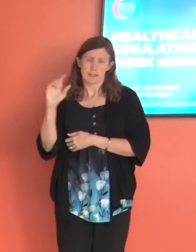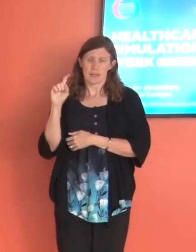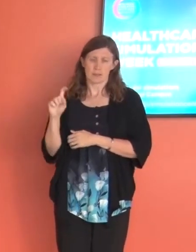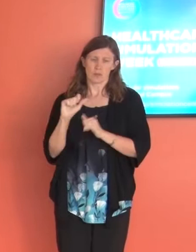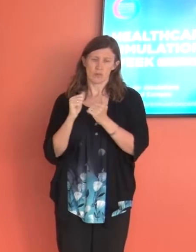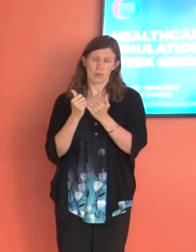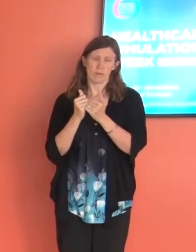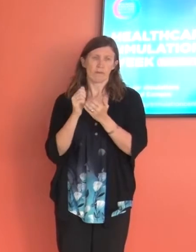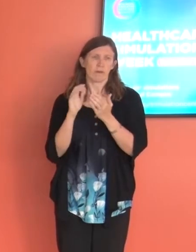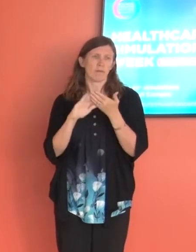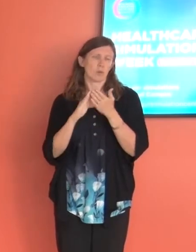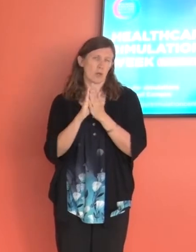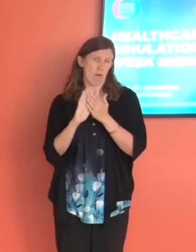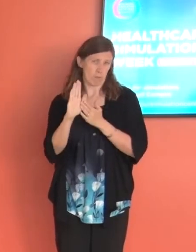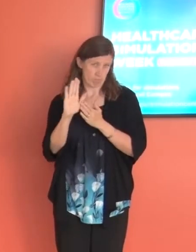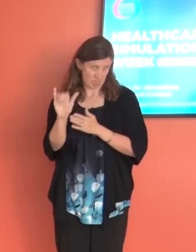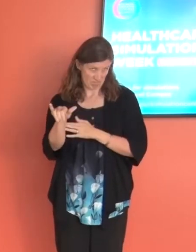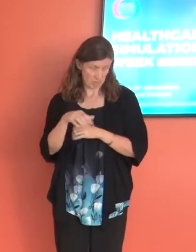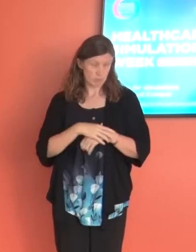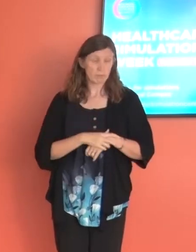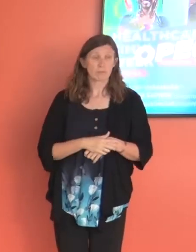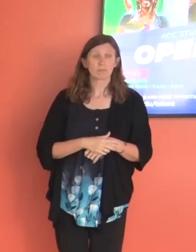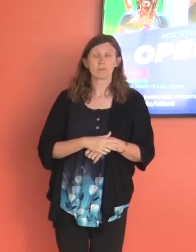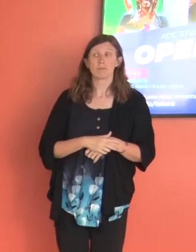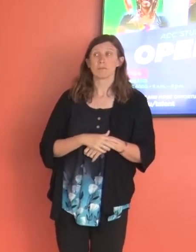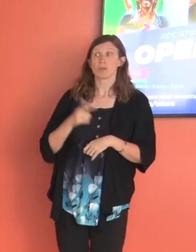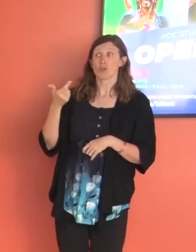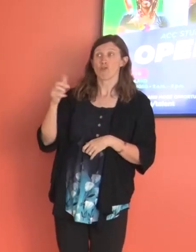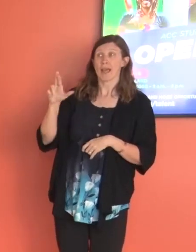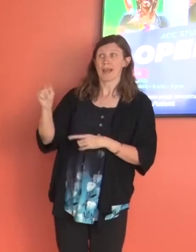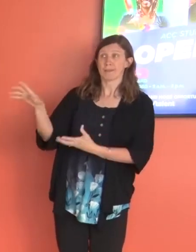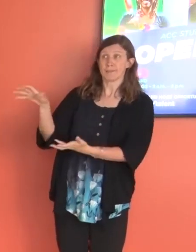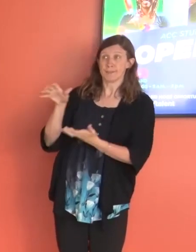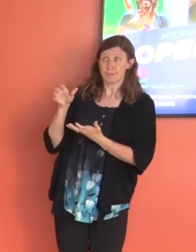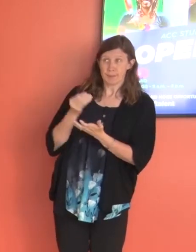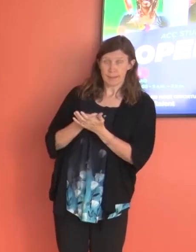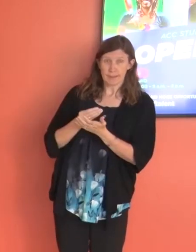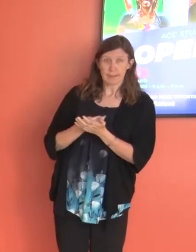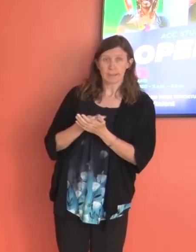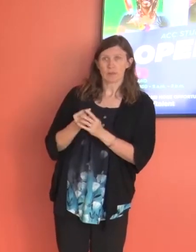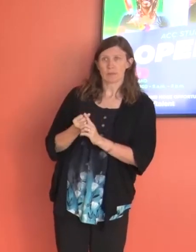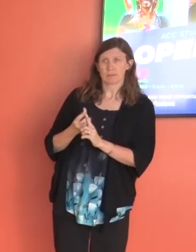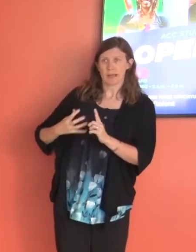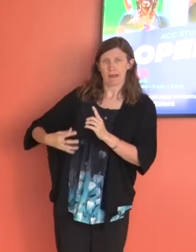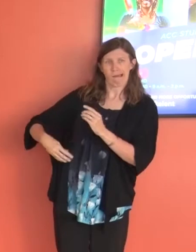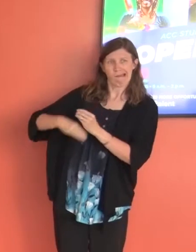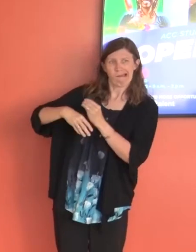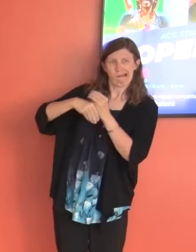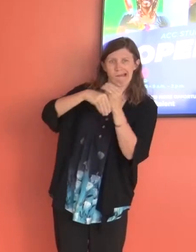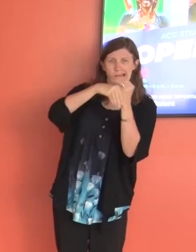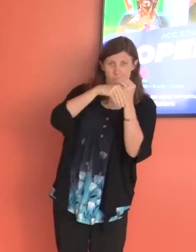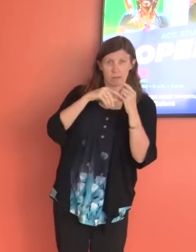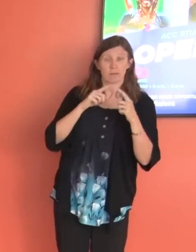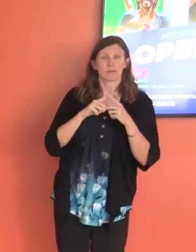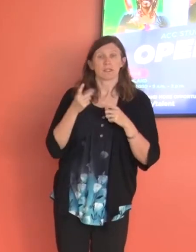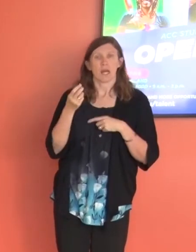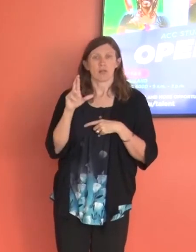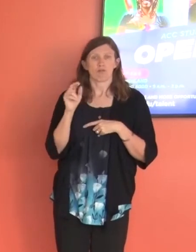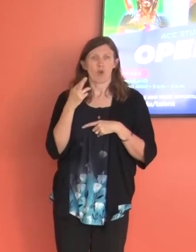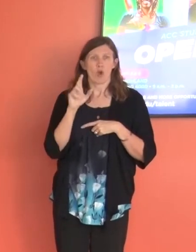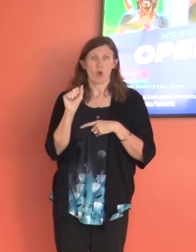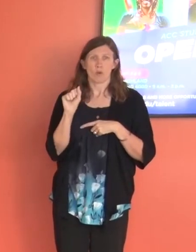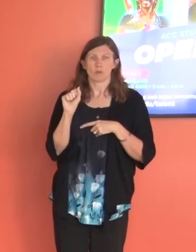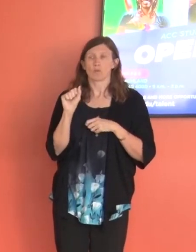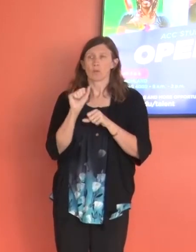of Community Colleges. We're a part of the grant to expand 8-week courses. And so Dr. Rhodes has been working with the president